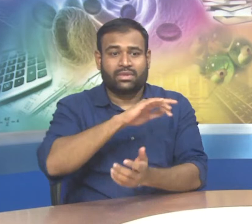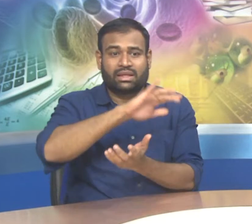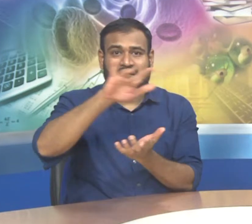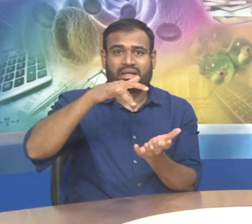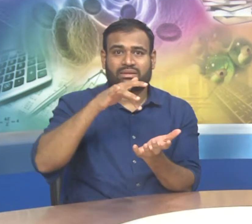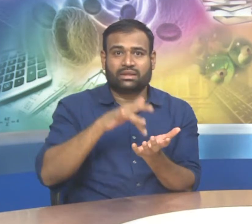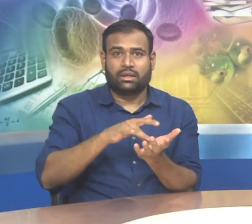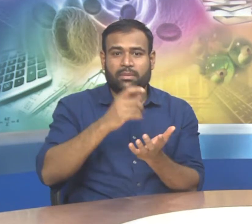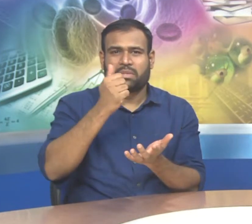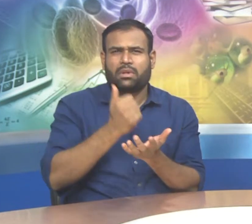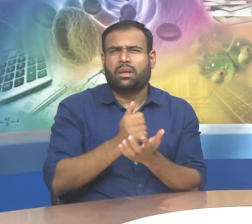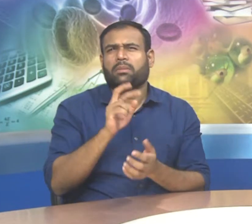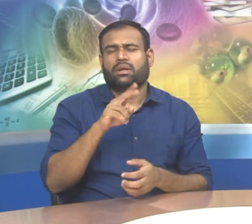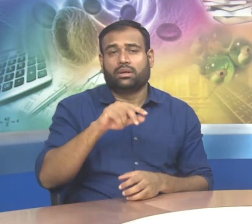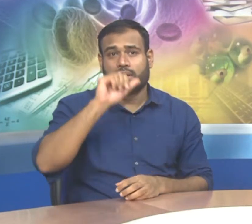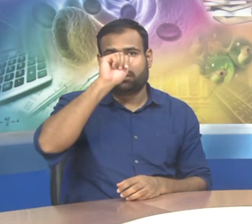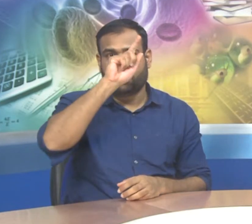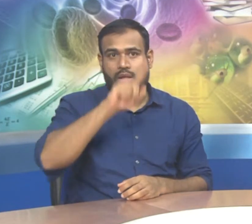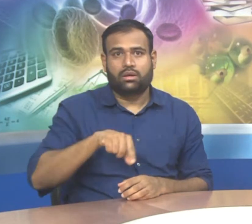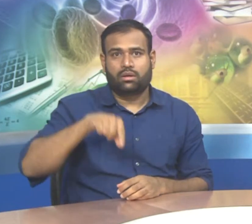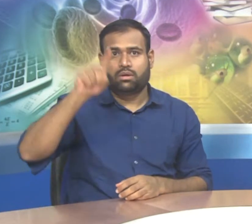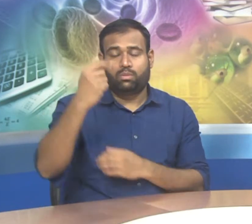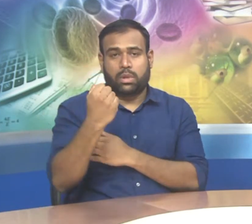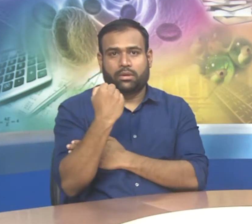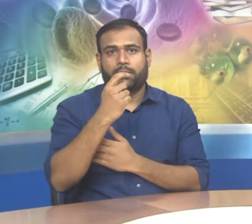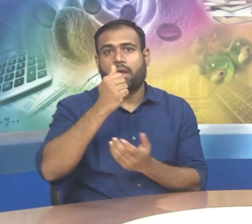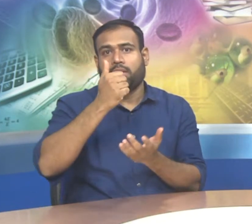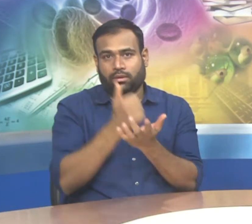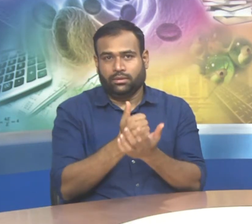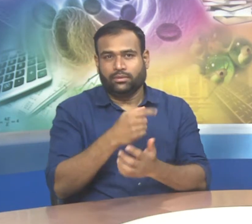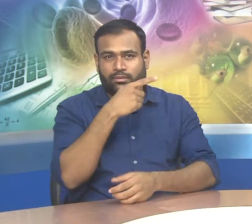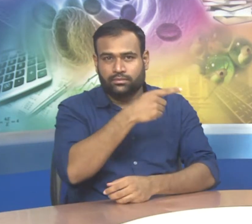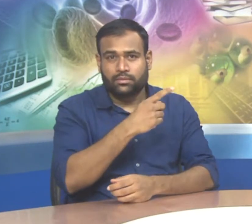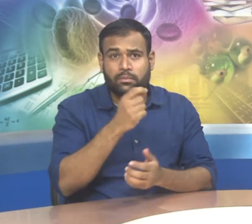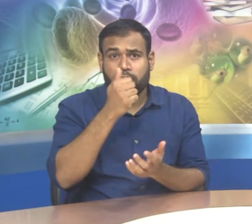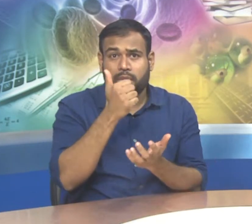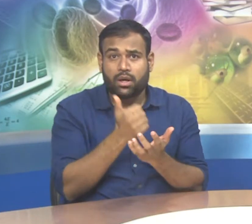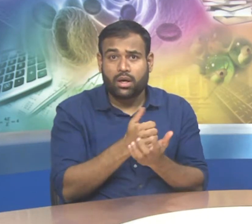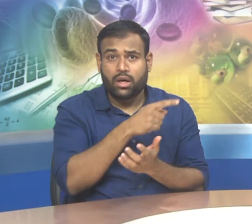This is the first kind of bank, which is central bank.